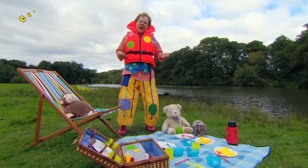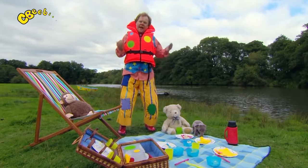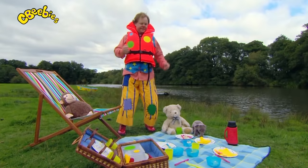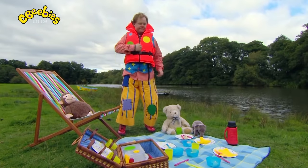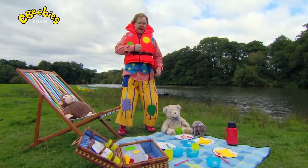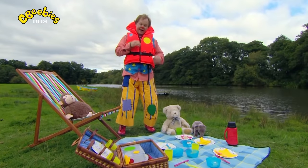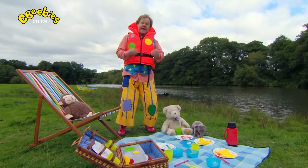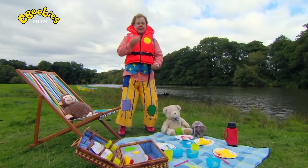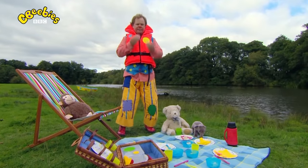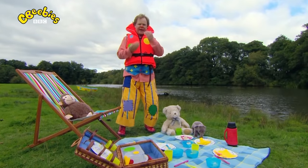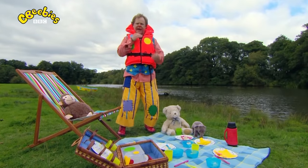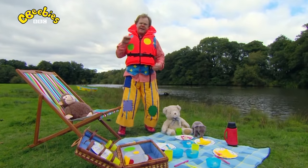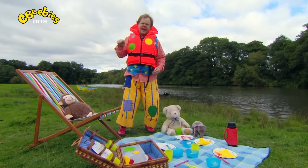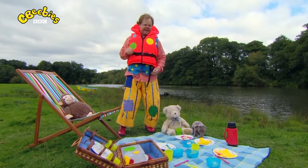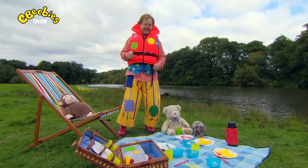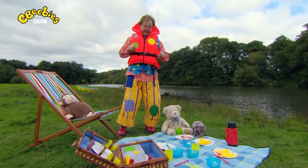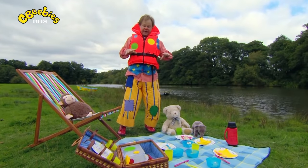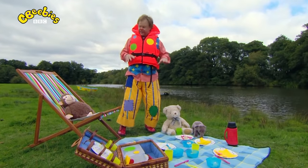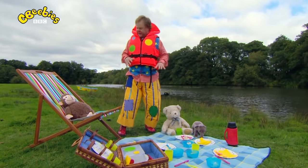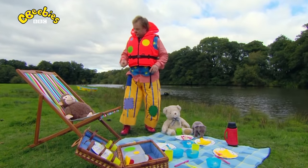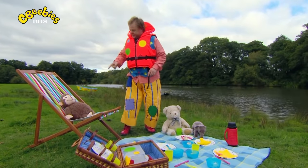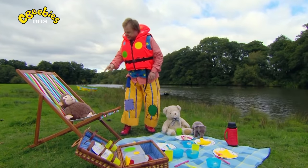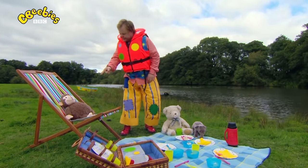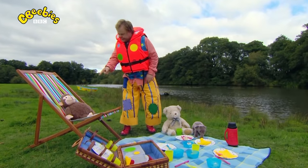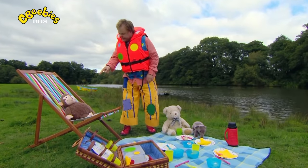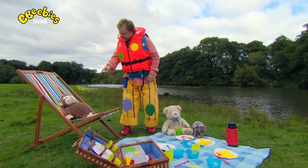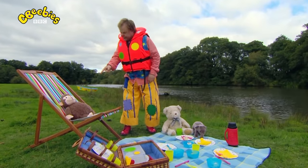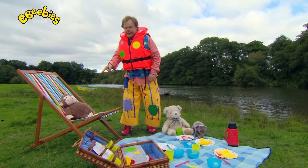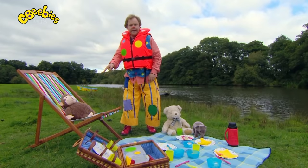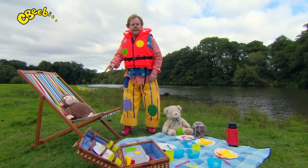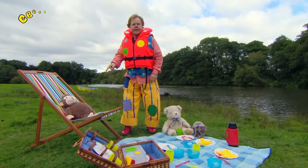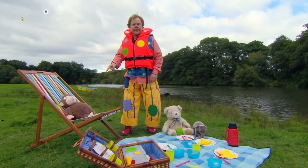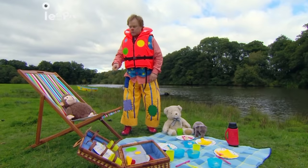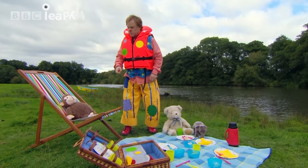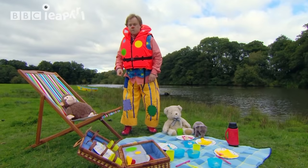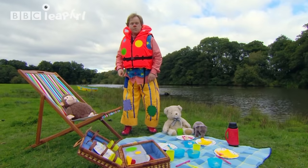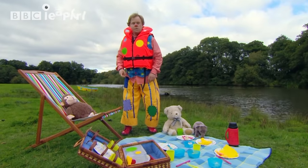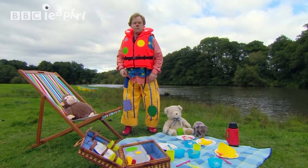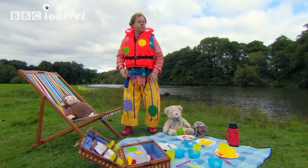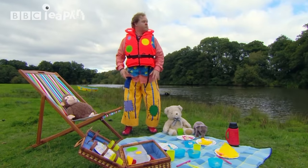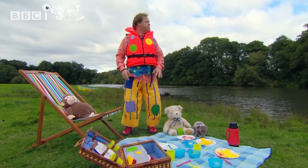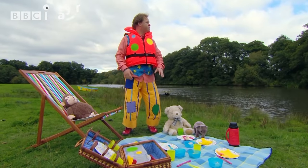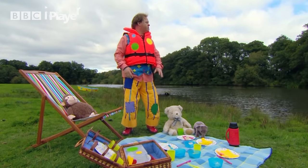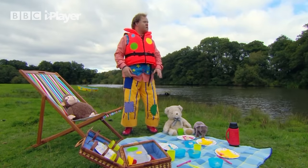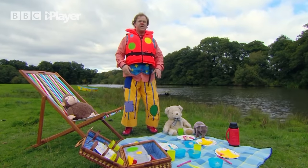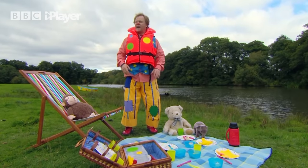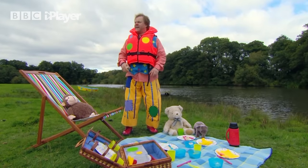where's my picnic gone i think some fishermen's almost to me mr tumble